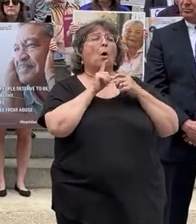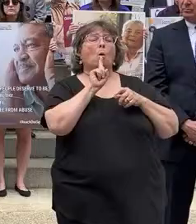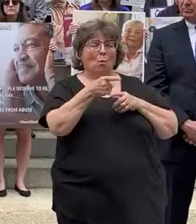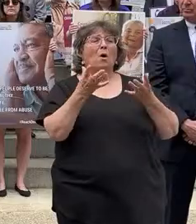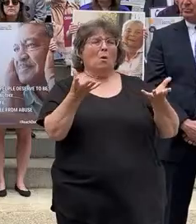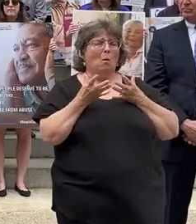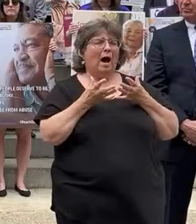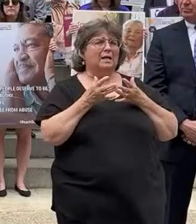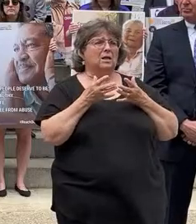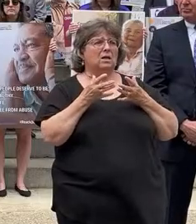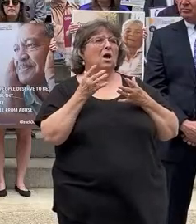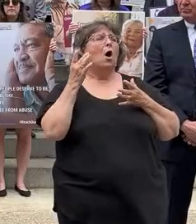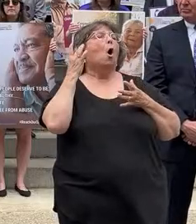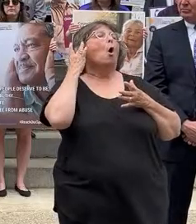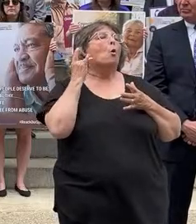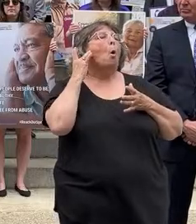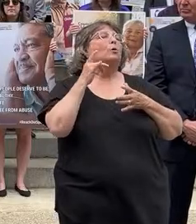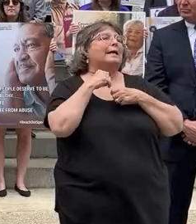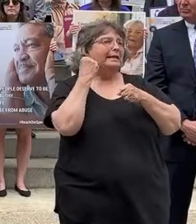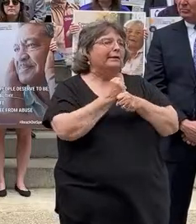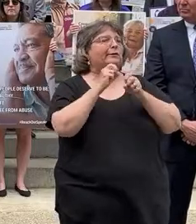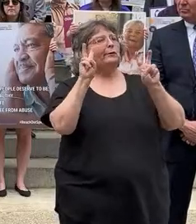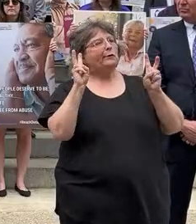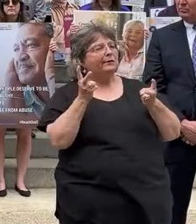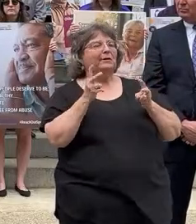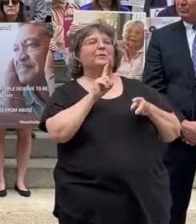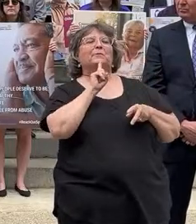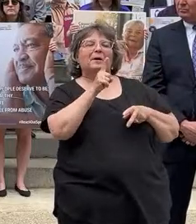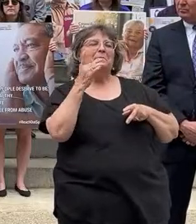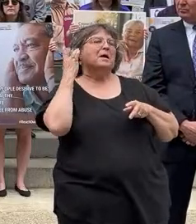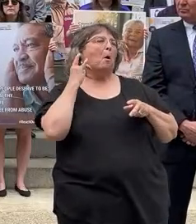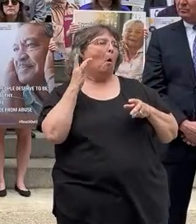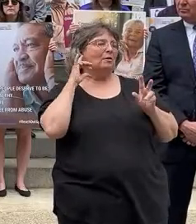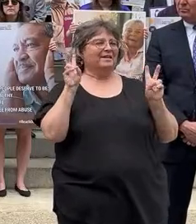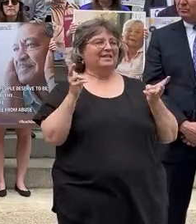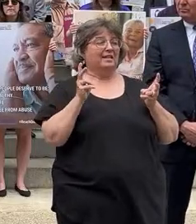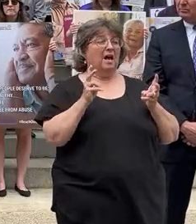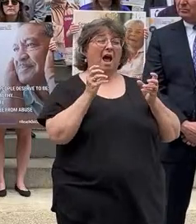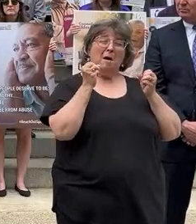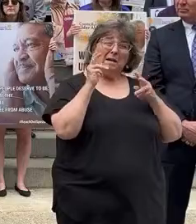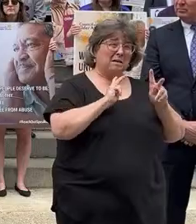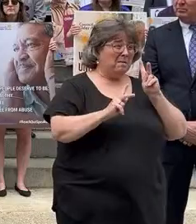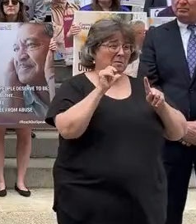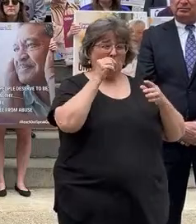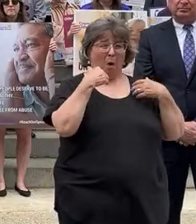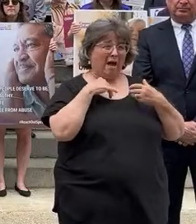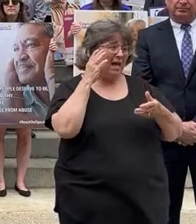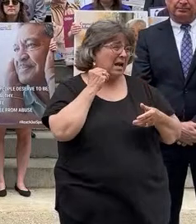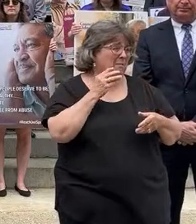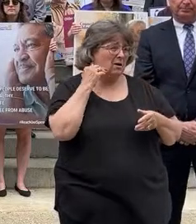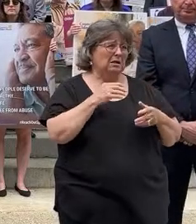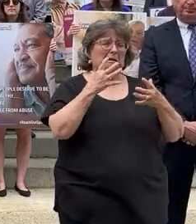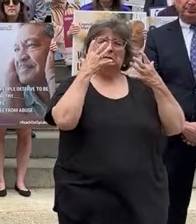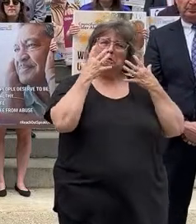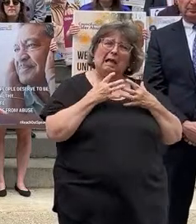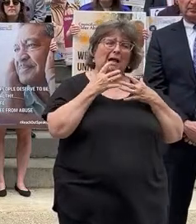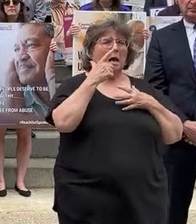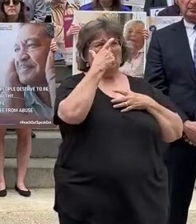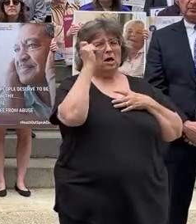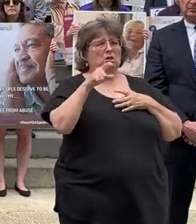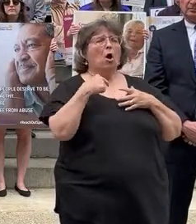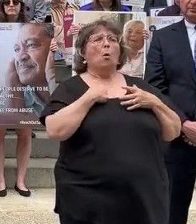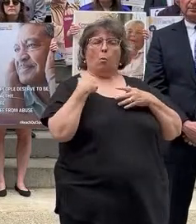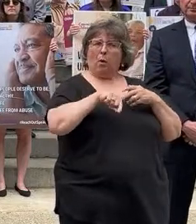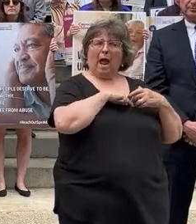truly want those golden years to be golden. But for too many members of our community, they're not. And it's sad because they should be. And we all have